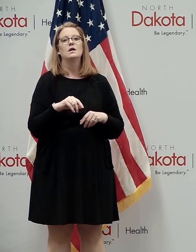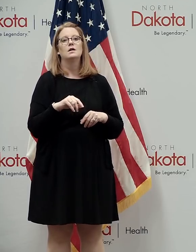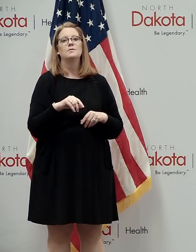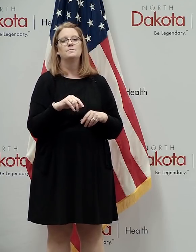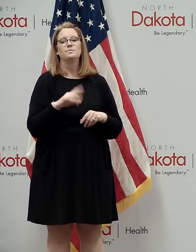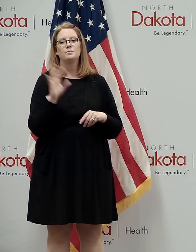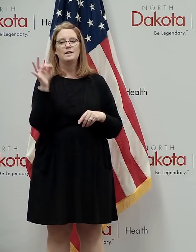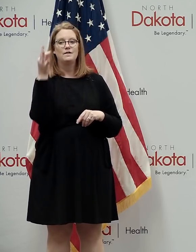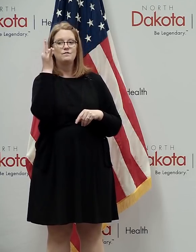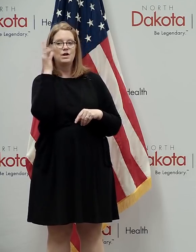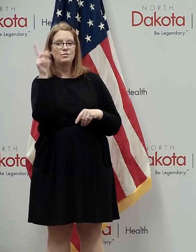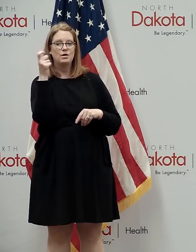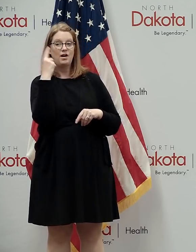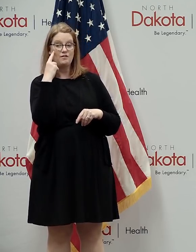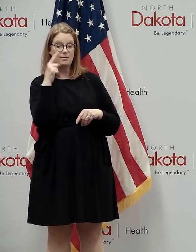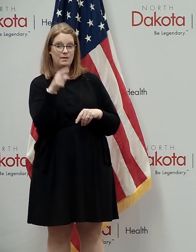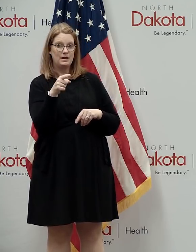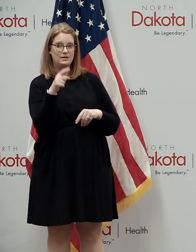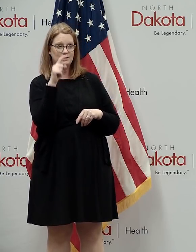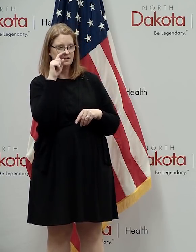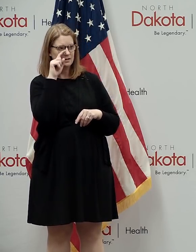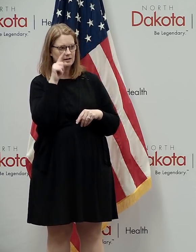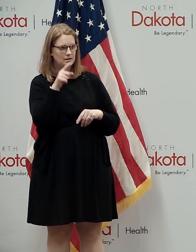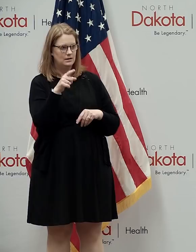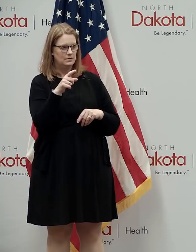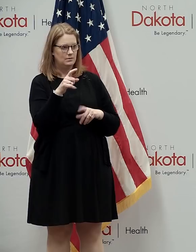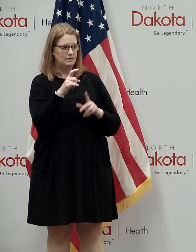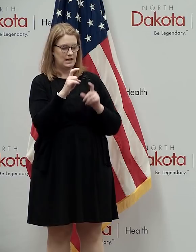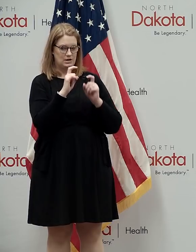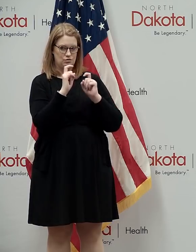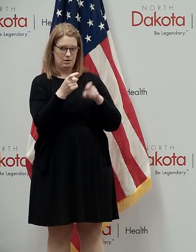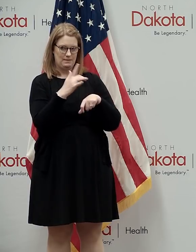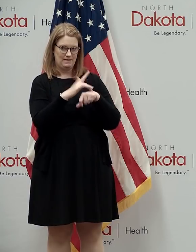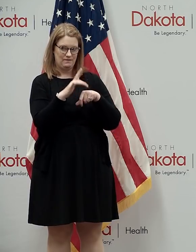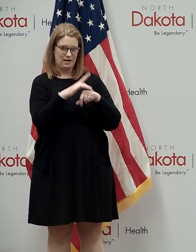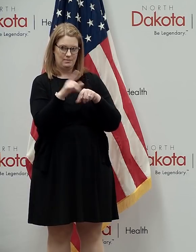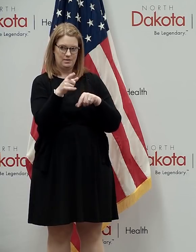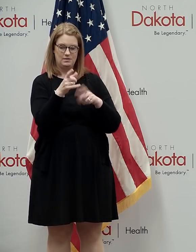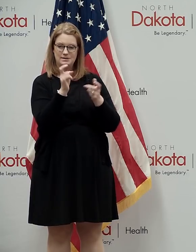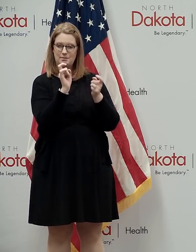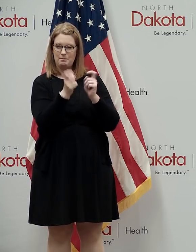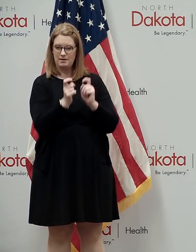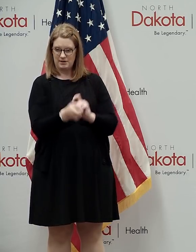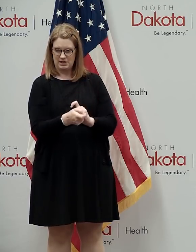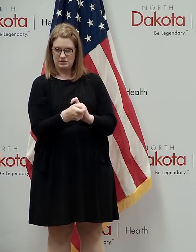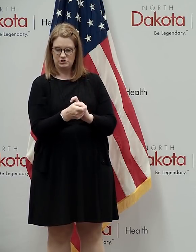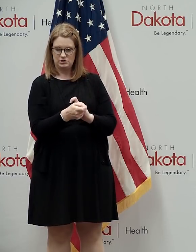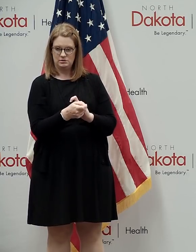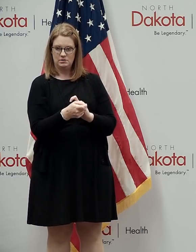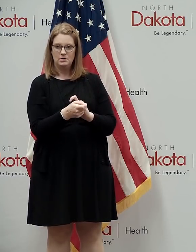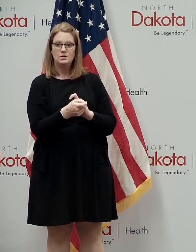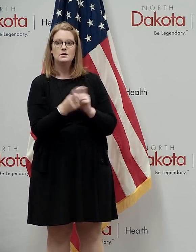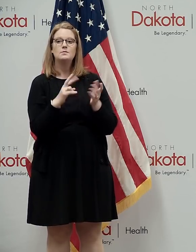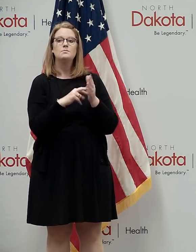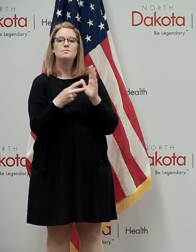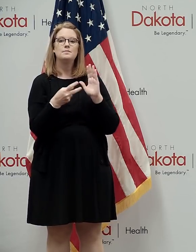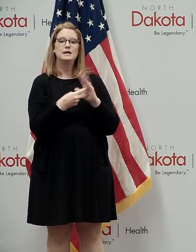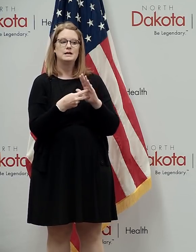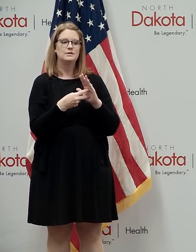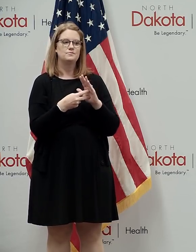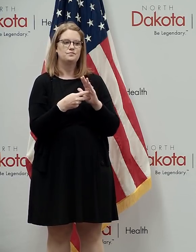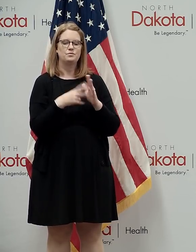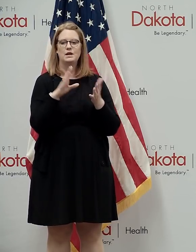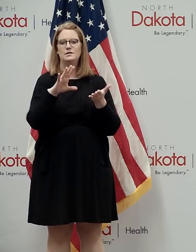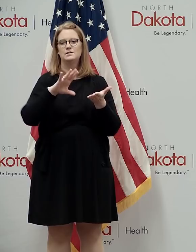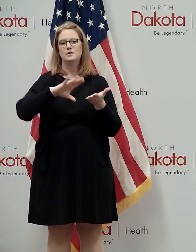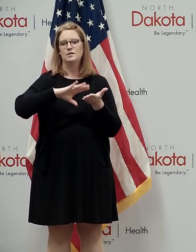by the federal government over the course of that grant being available was a modification in June to make forgiveness